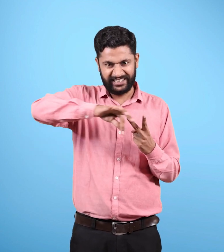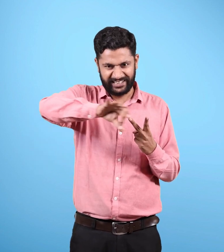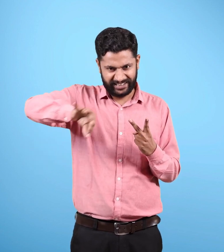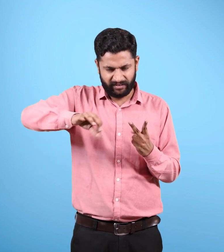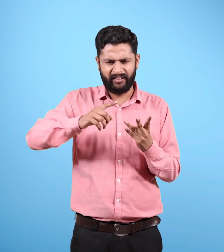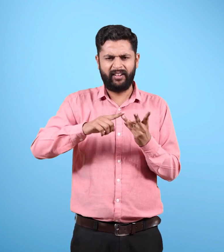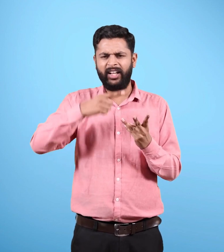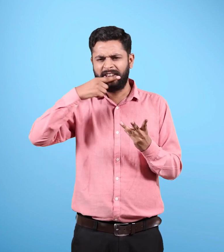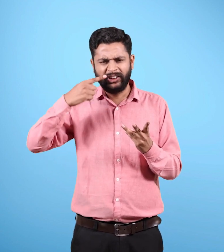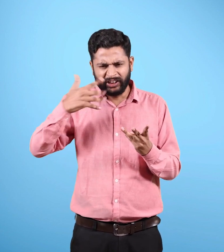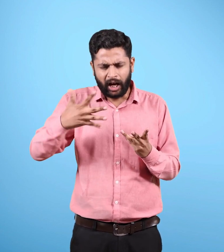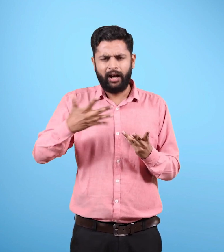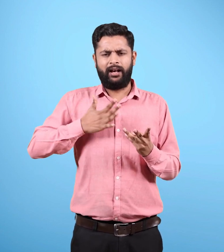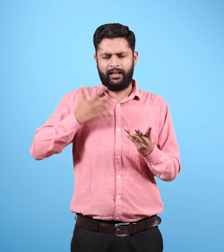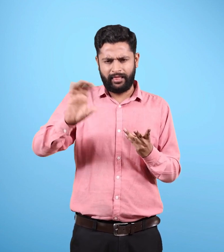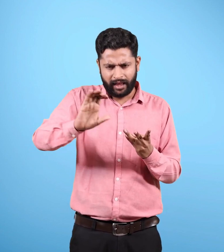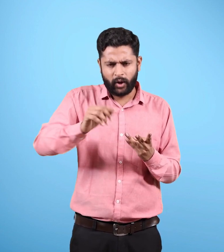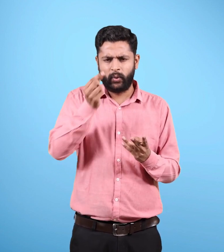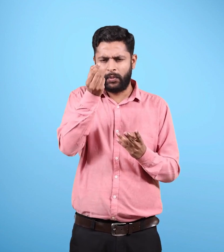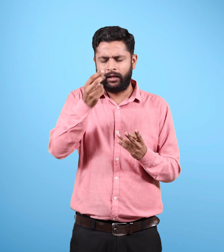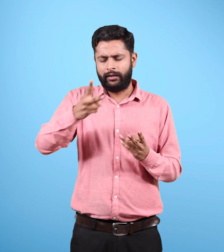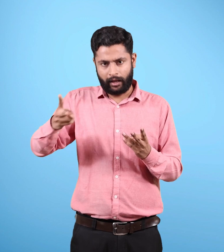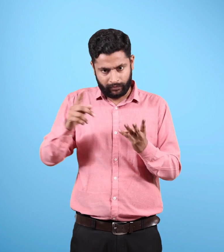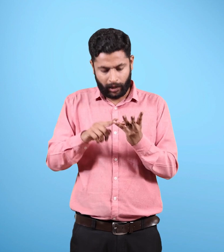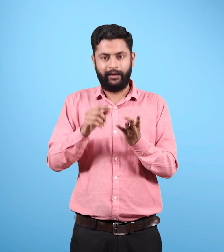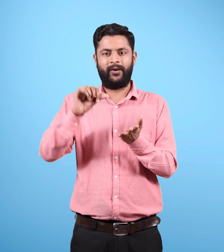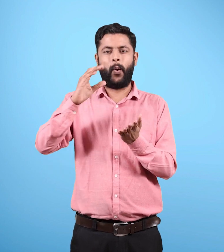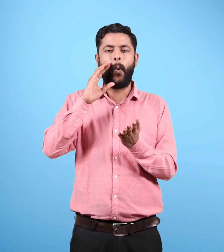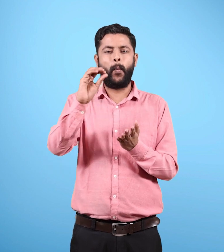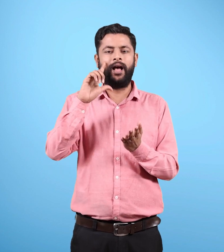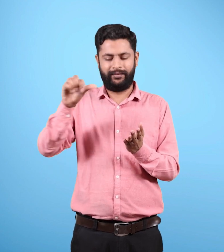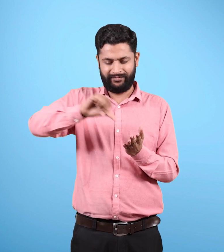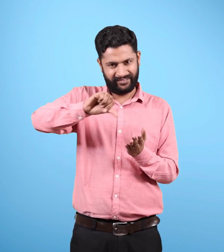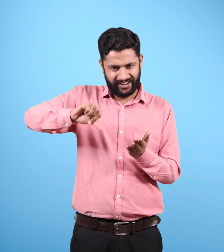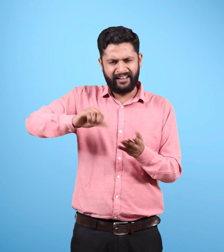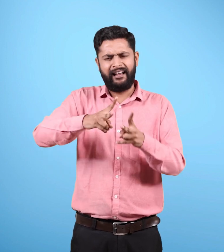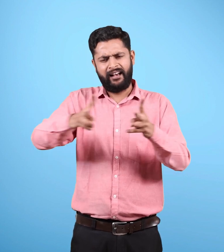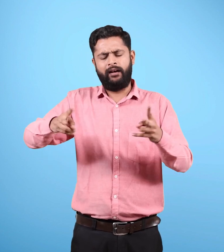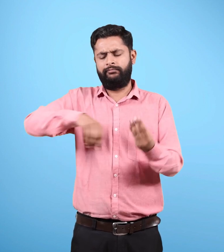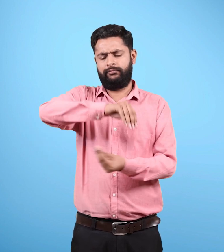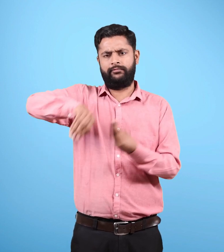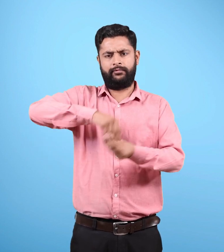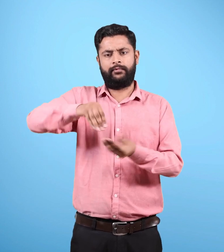salt, spices, oil, and so on.